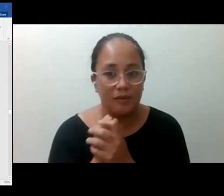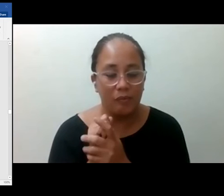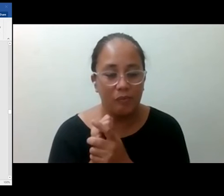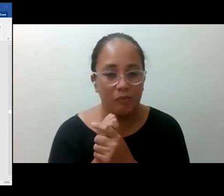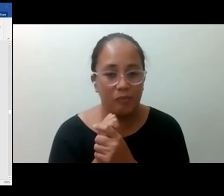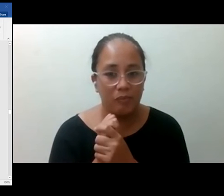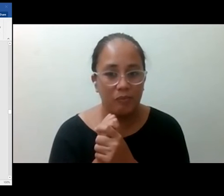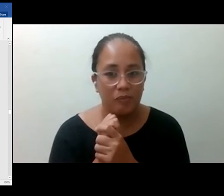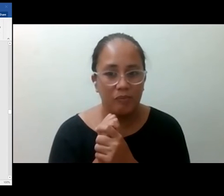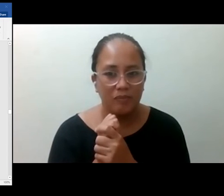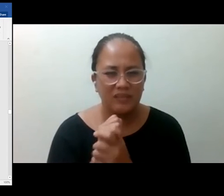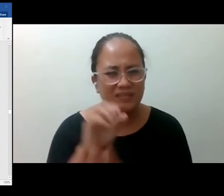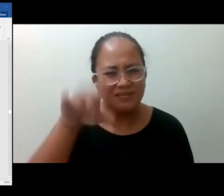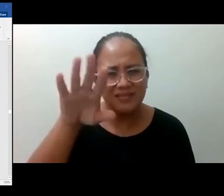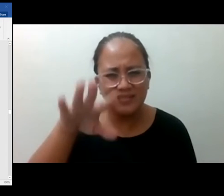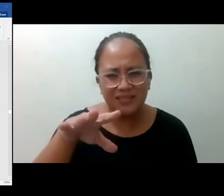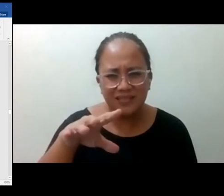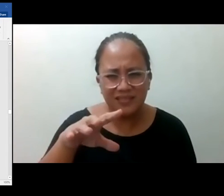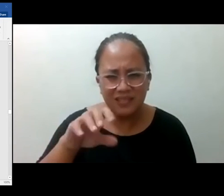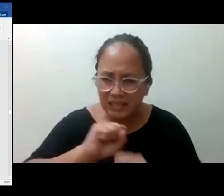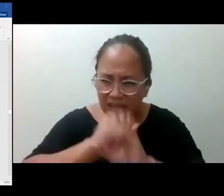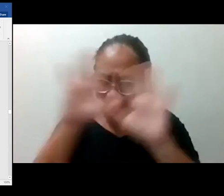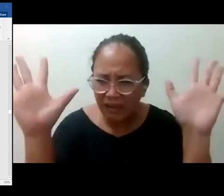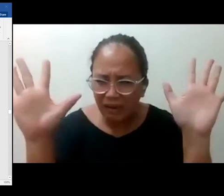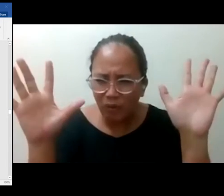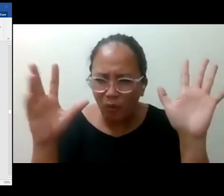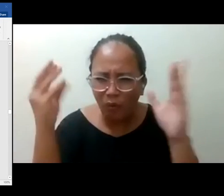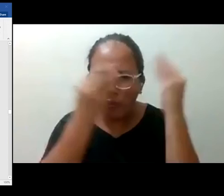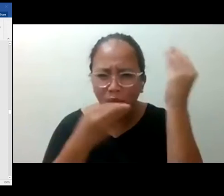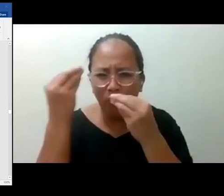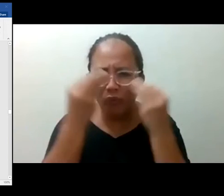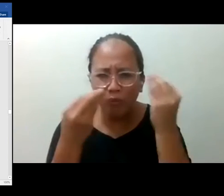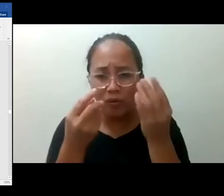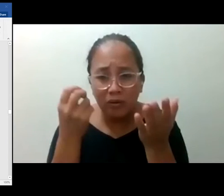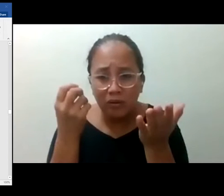Does that make it a little more clear, or is it confusing?